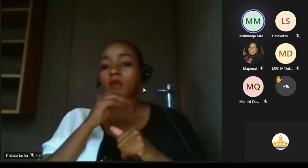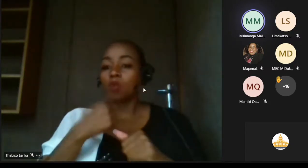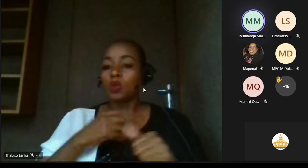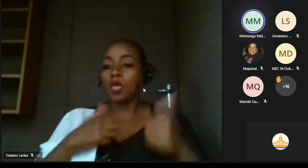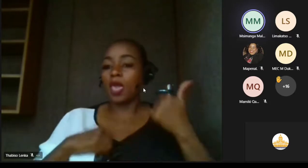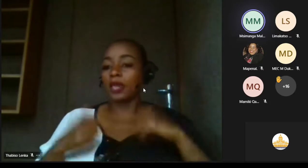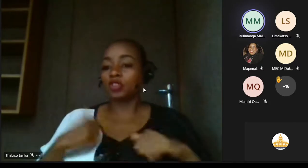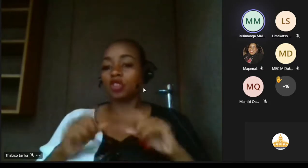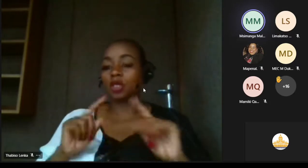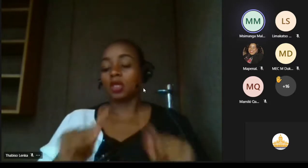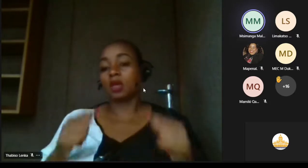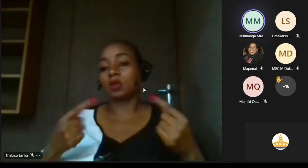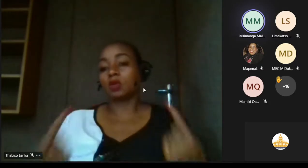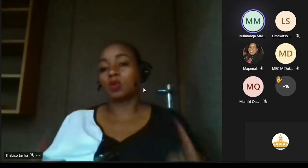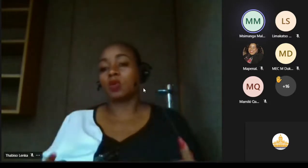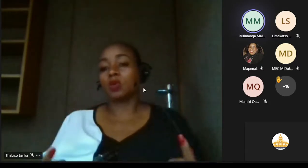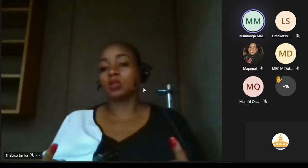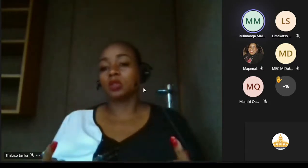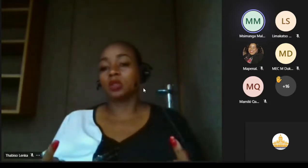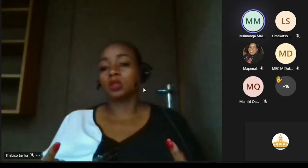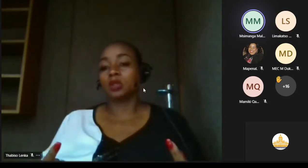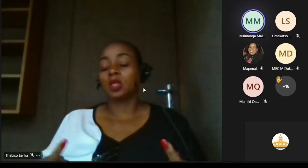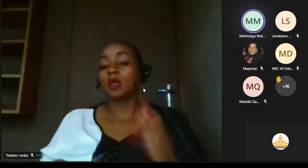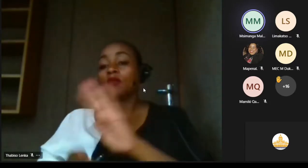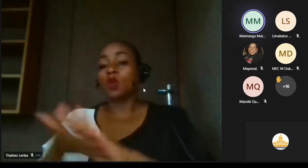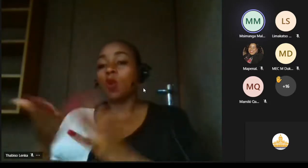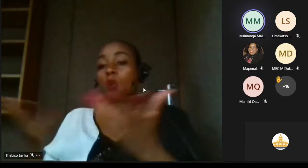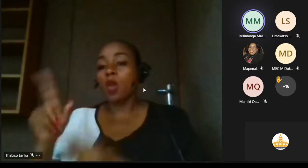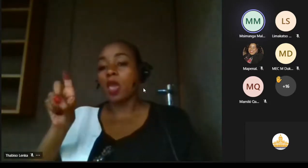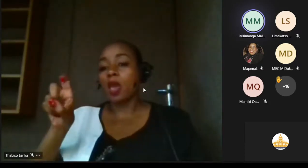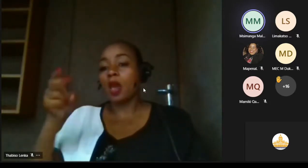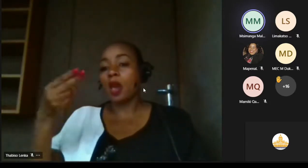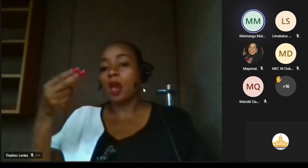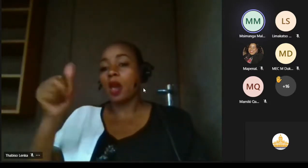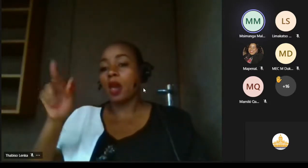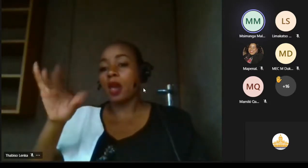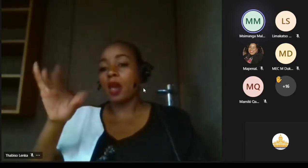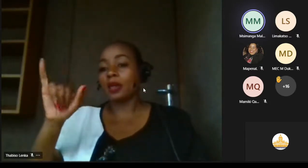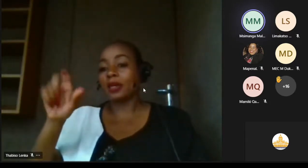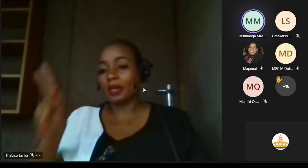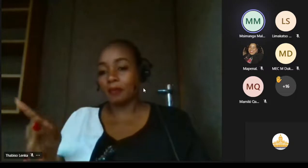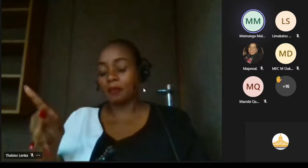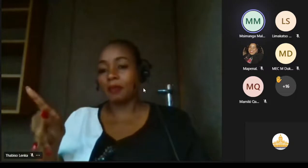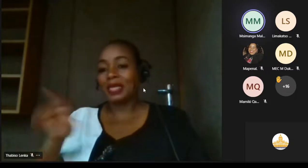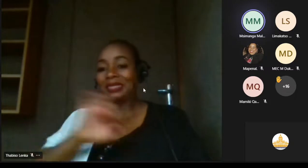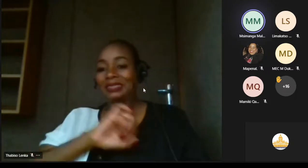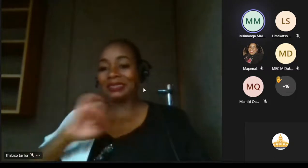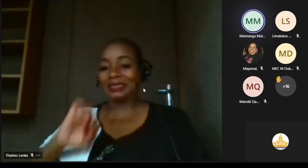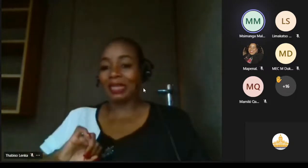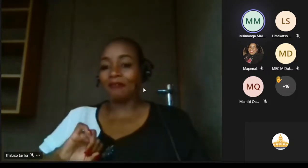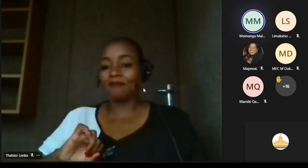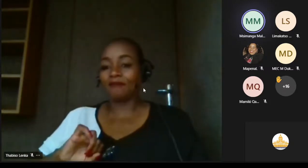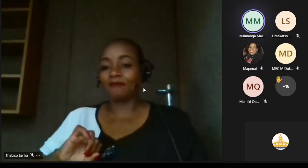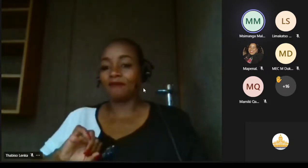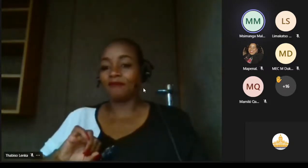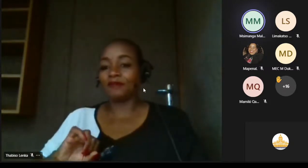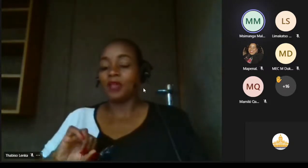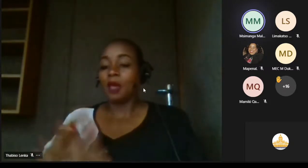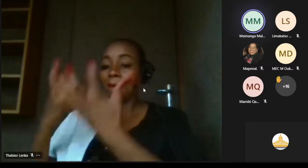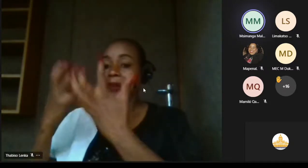action o lokisa ntho tse jwana ha o ya mane bo garipi mane hona le mathata a hore tshelete tsa basebetsi di jiwe ha di